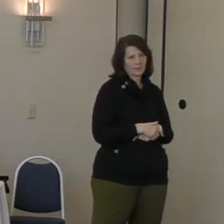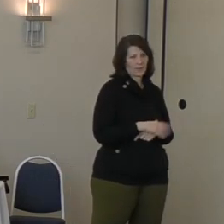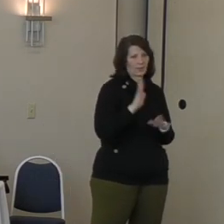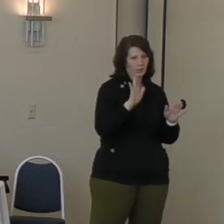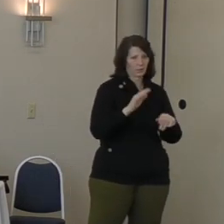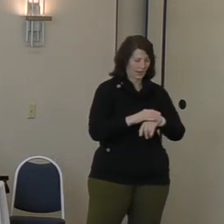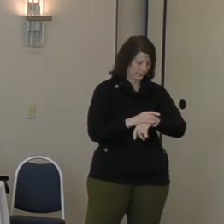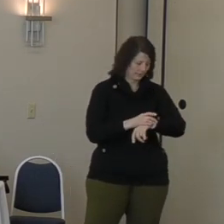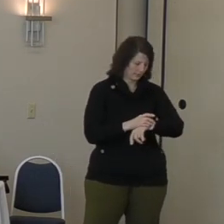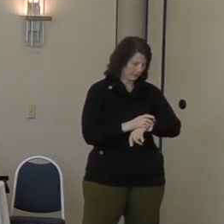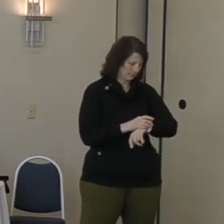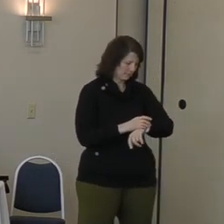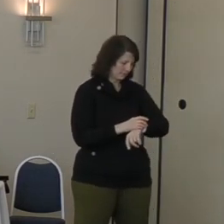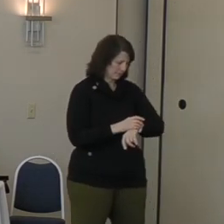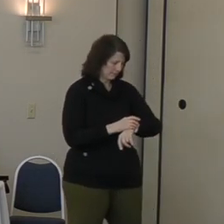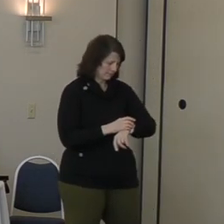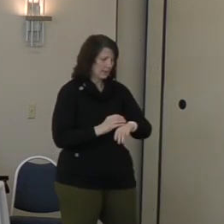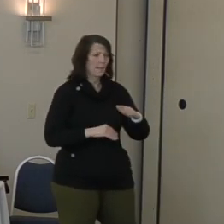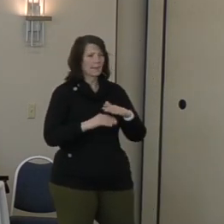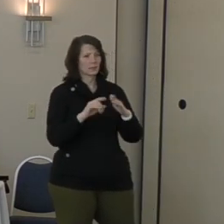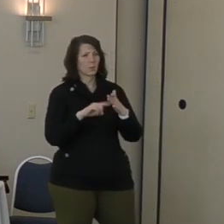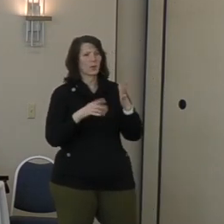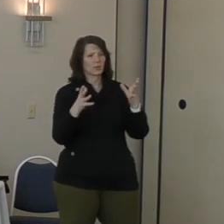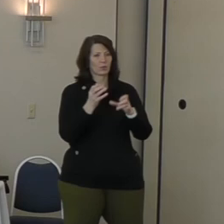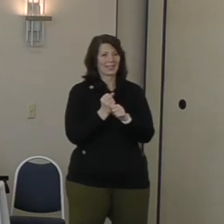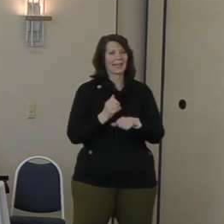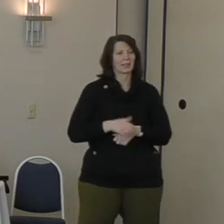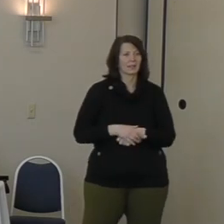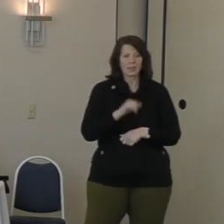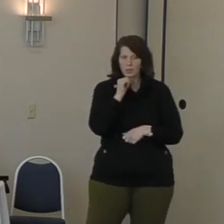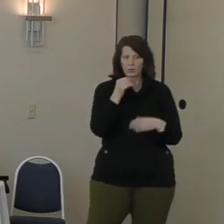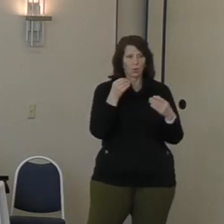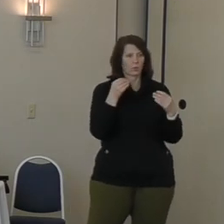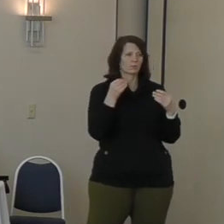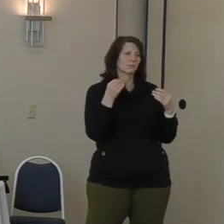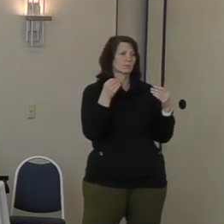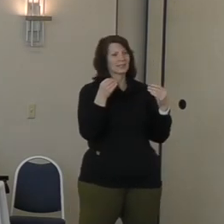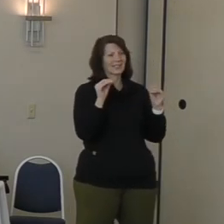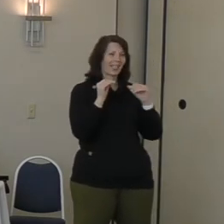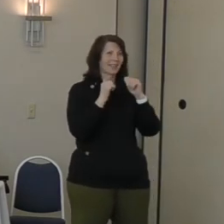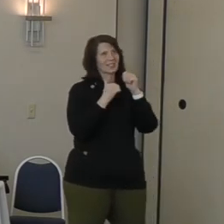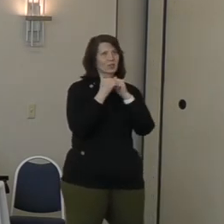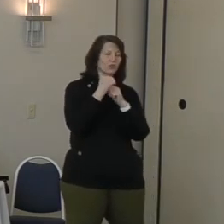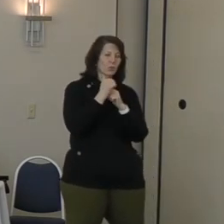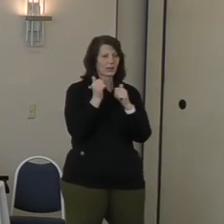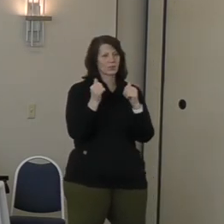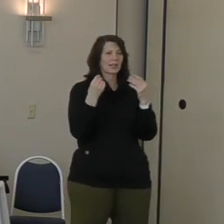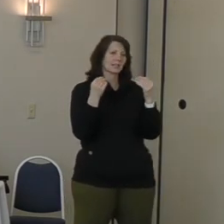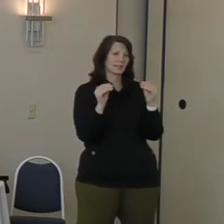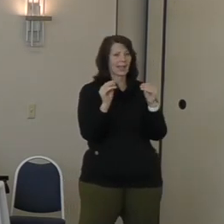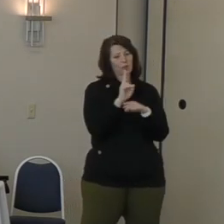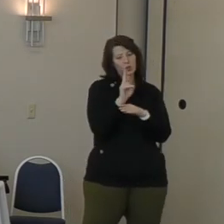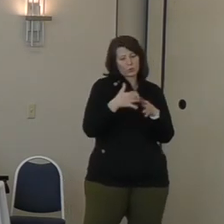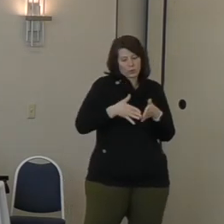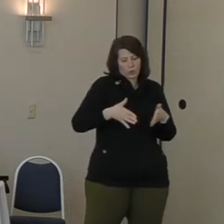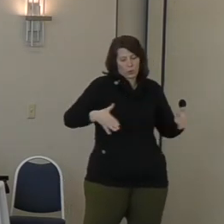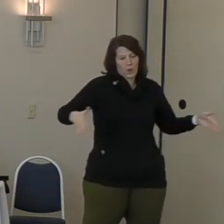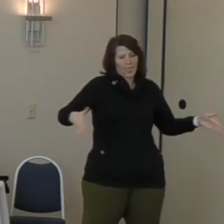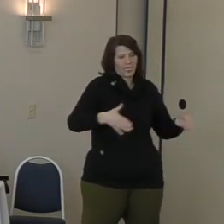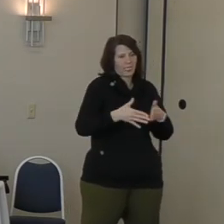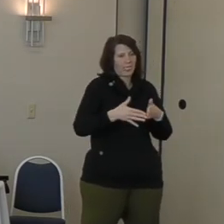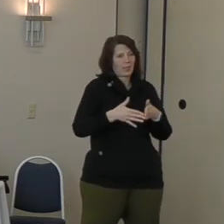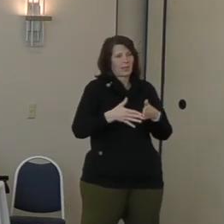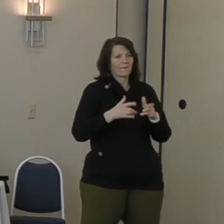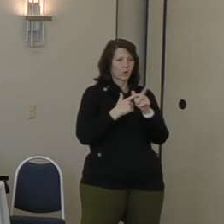great. But maximize what you're getting at. Don't sell it as a structure. Sell it as a way to use width and to attack. Give your team